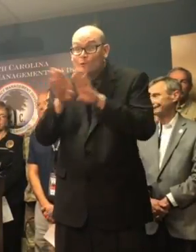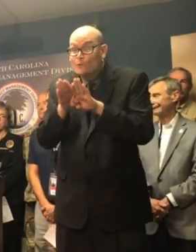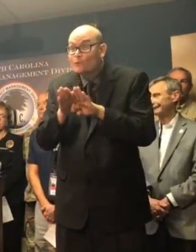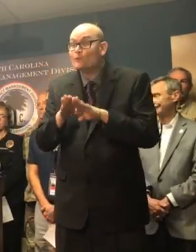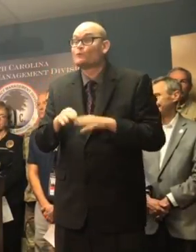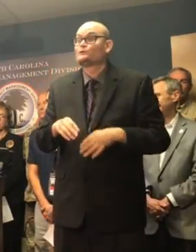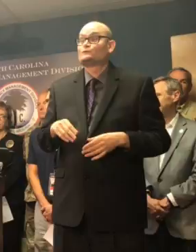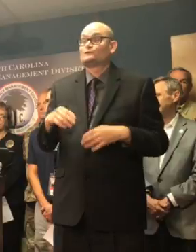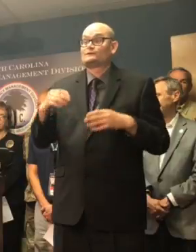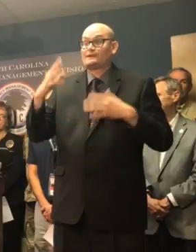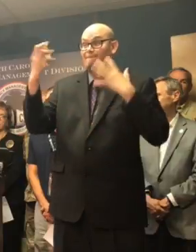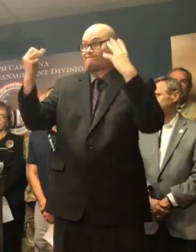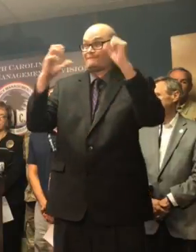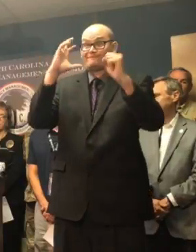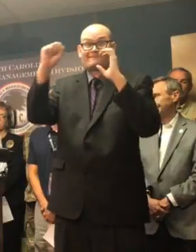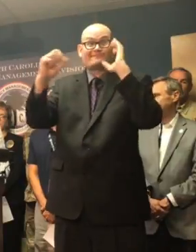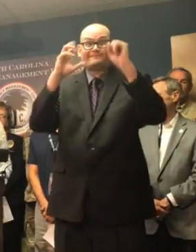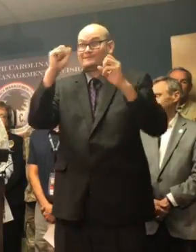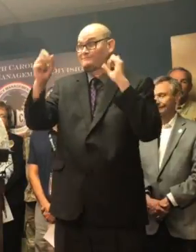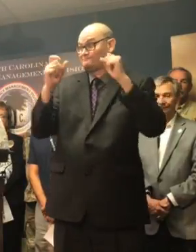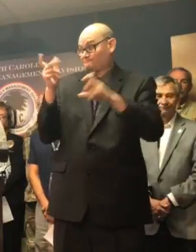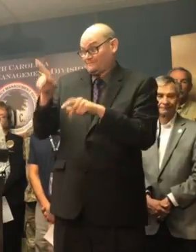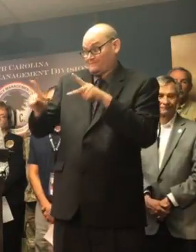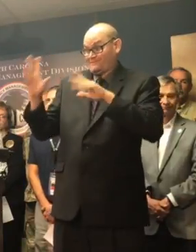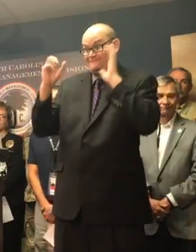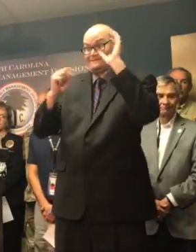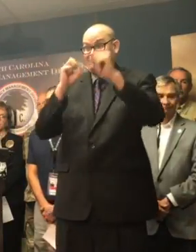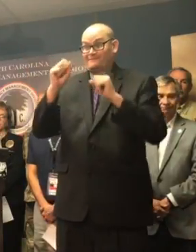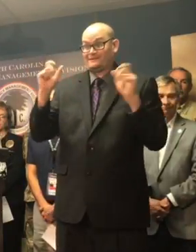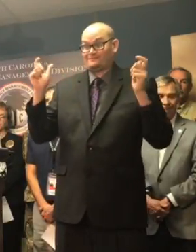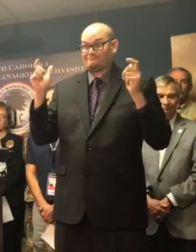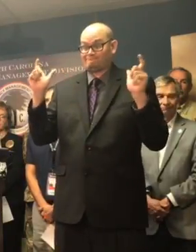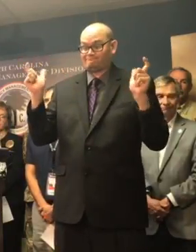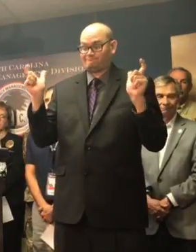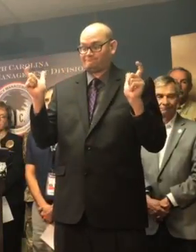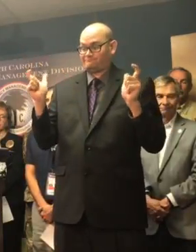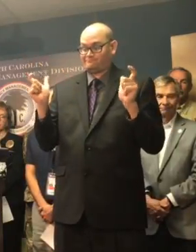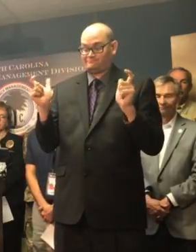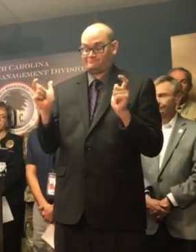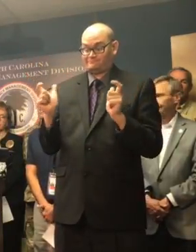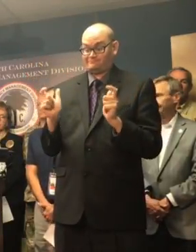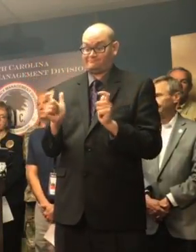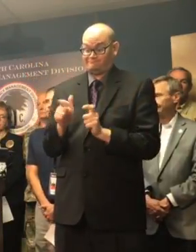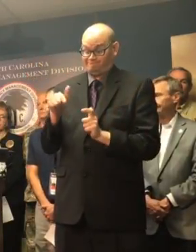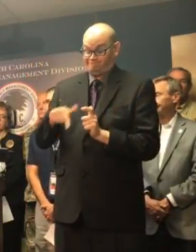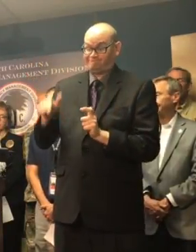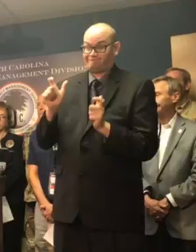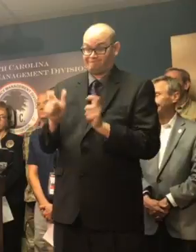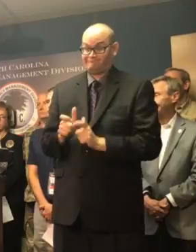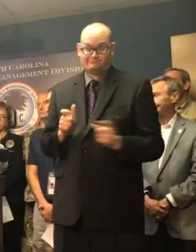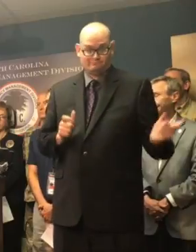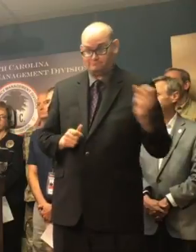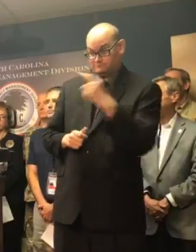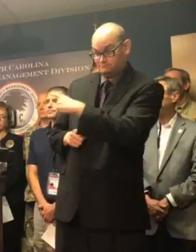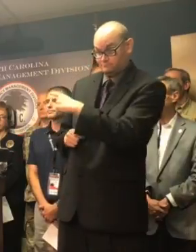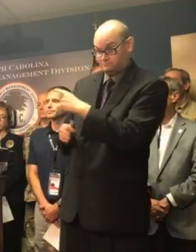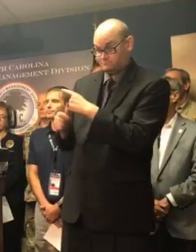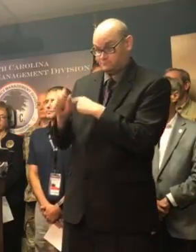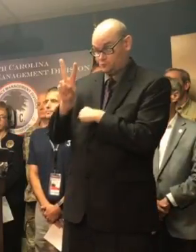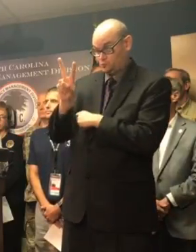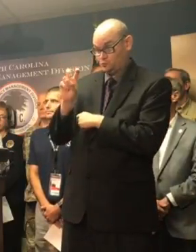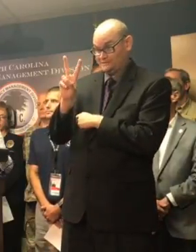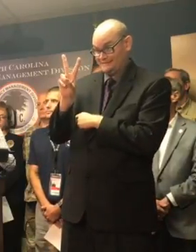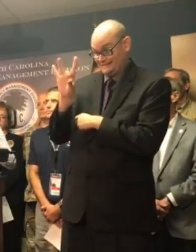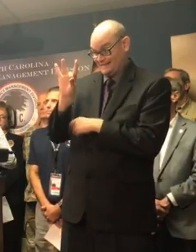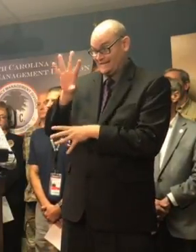is leaving, and so I think people are realizing that it's time to go. So 280 includes the Horry Georgetown. Well, it will be 500,000